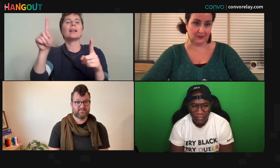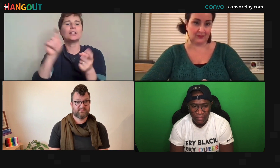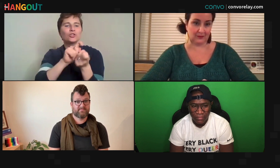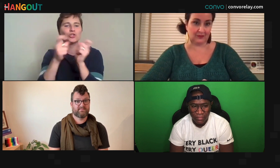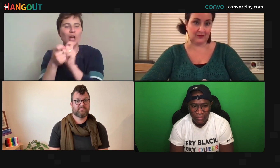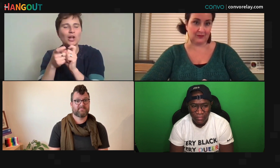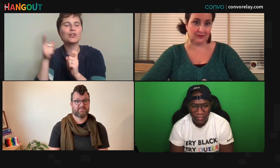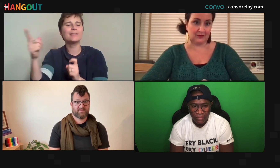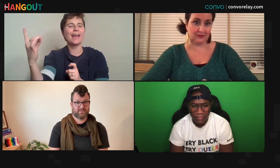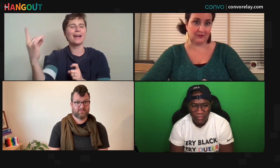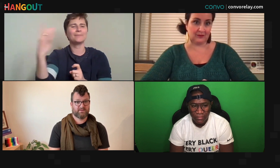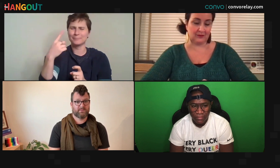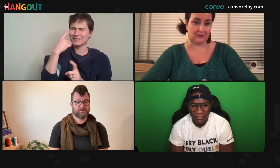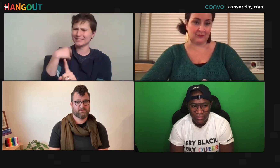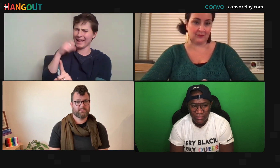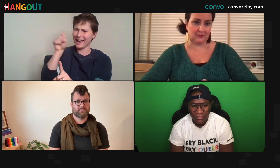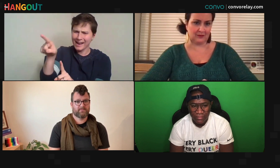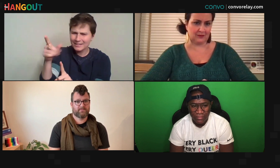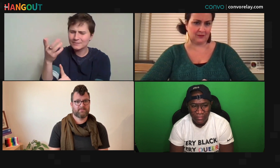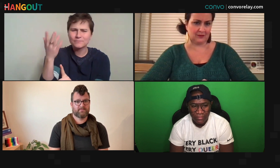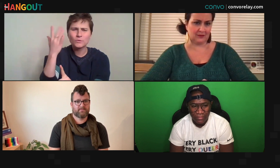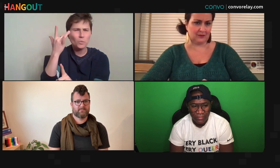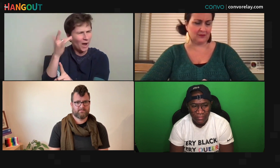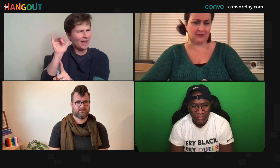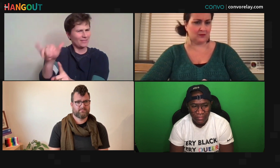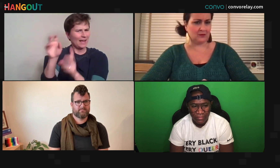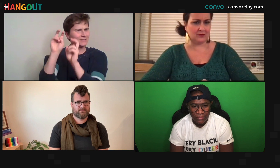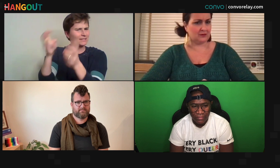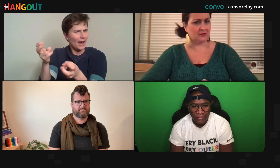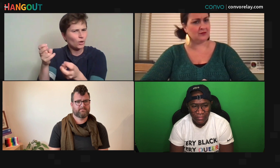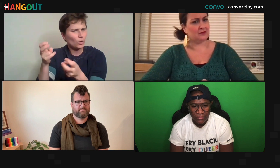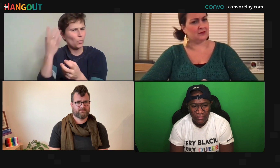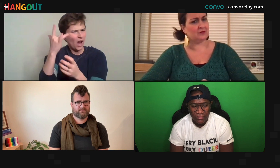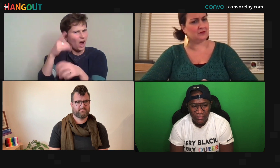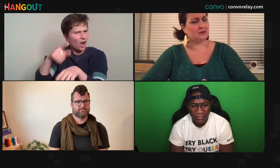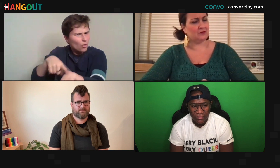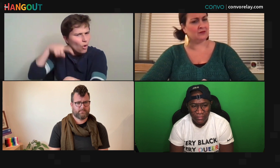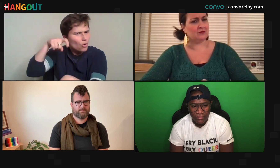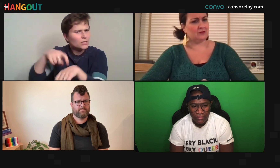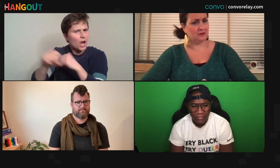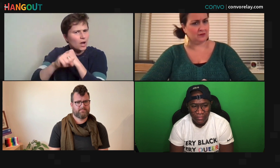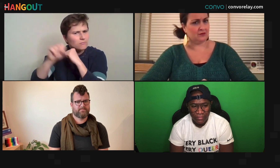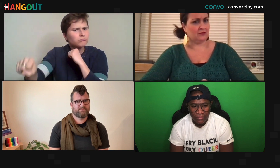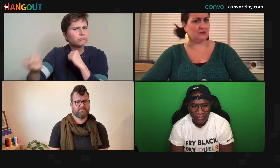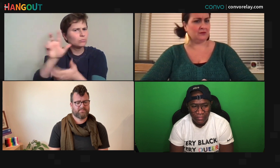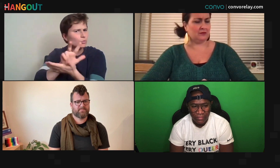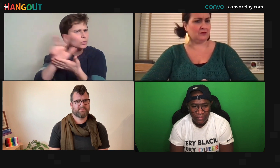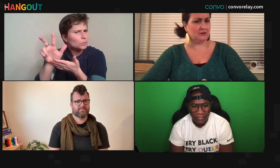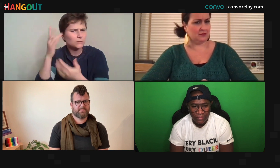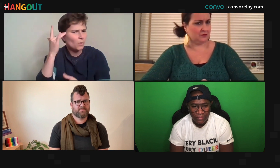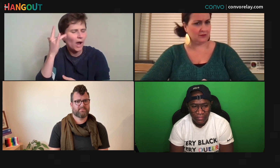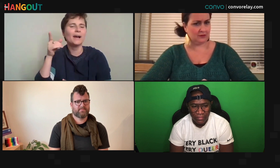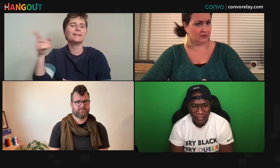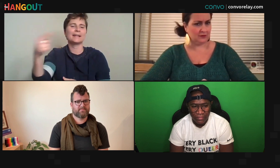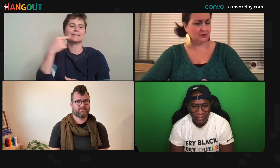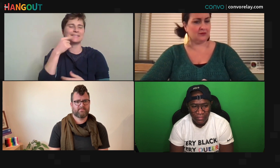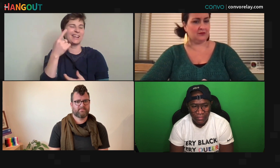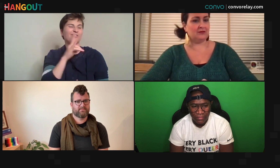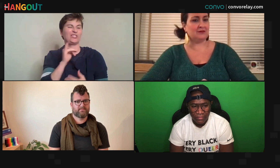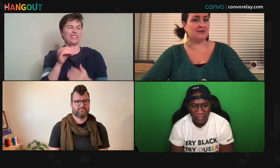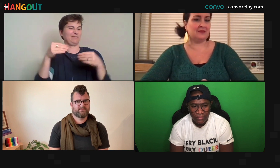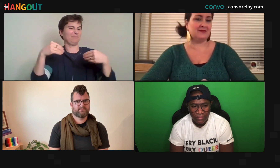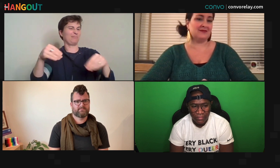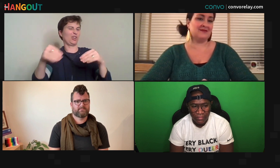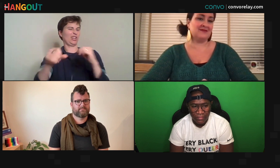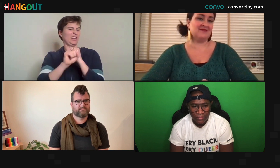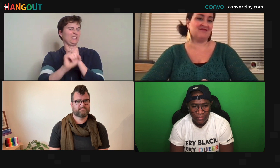more when we were writing. But finally, they ended up changing everything because I asked them, why that title? Why did it take such a long time? Why were we